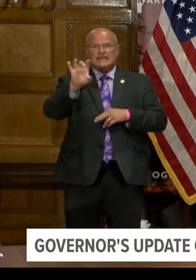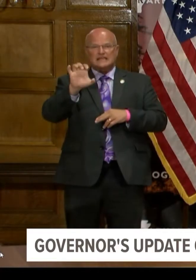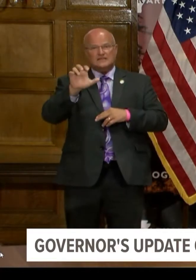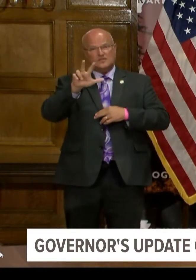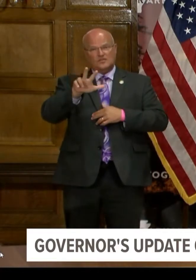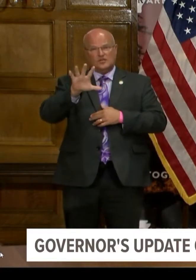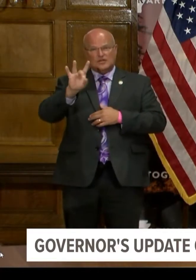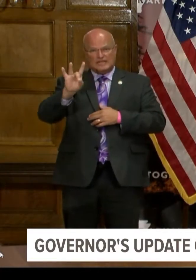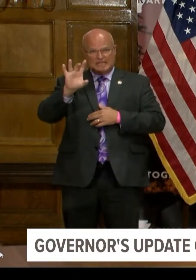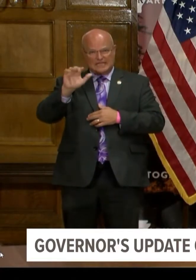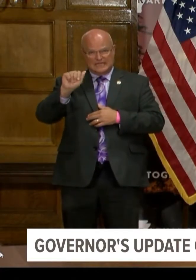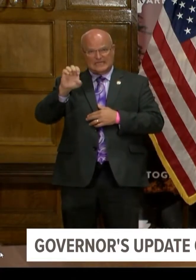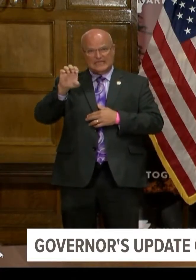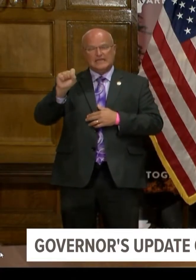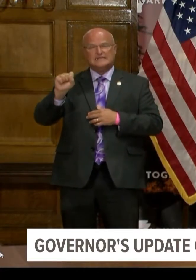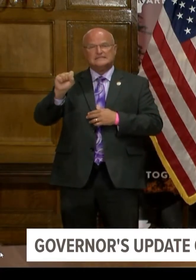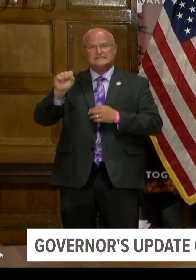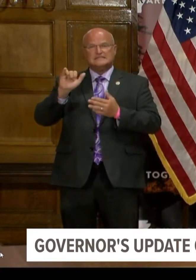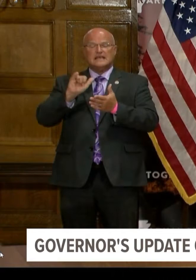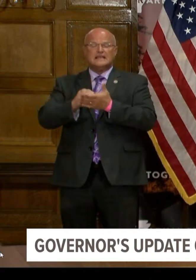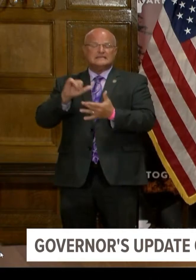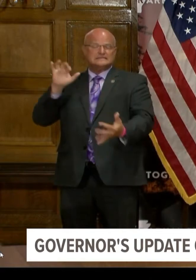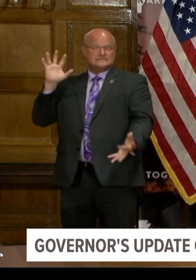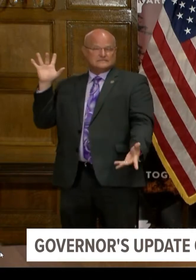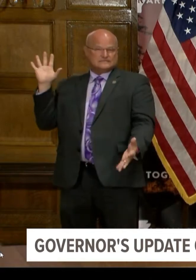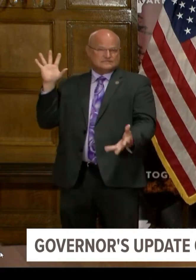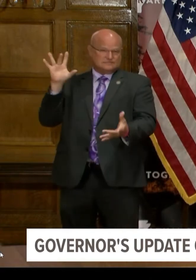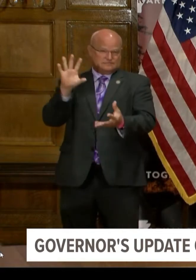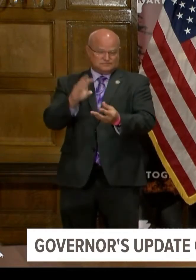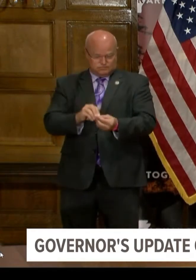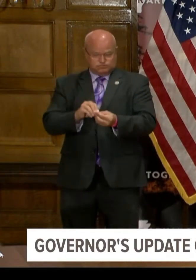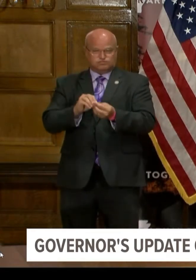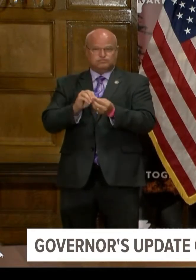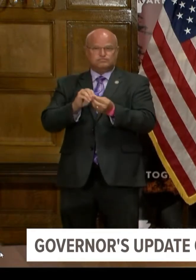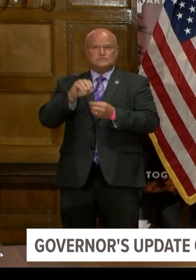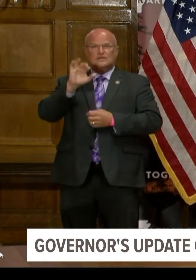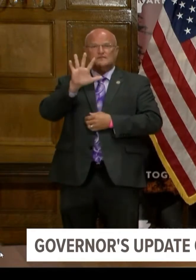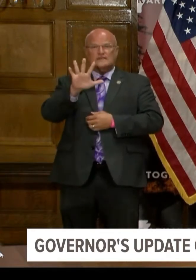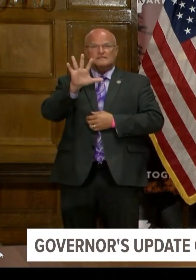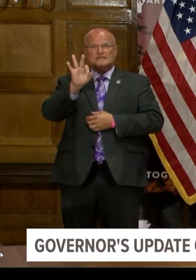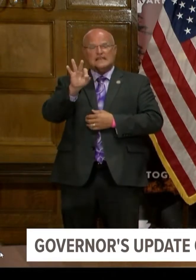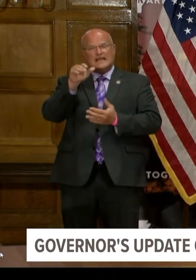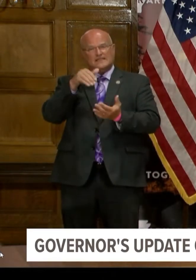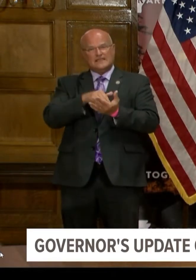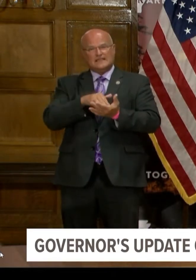838 cases. That brings our total cumulative cases to